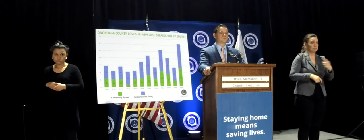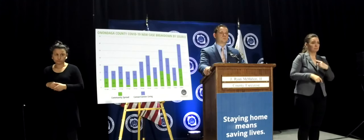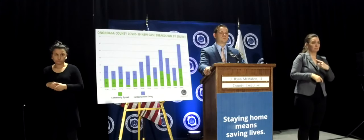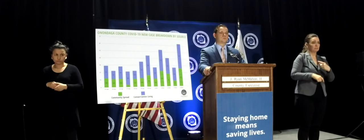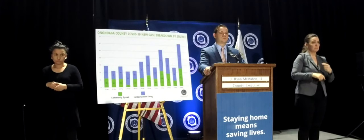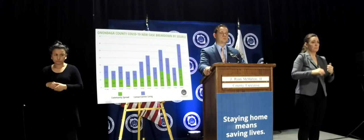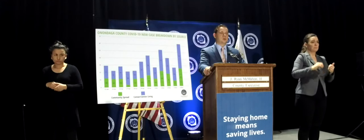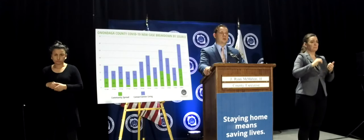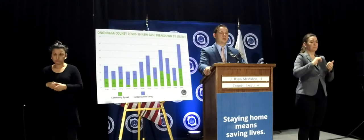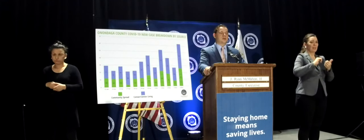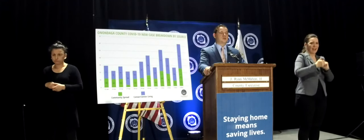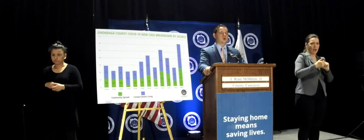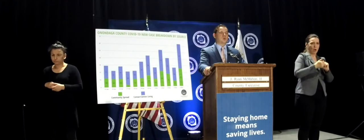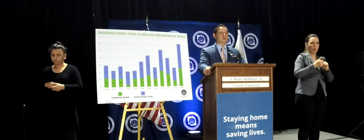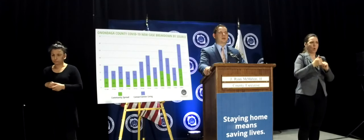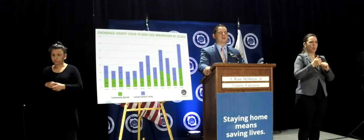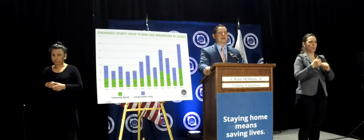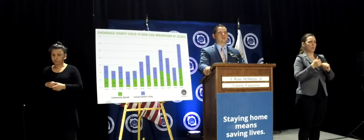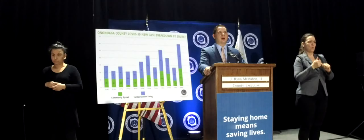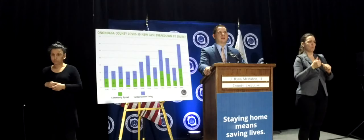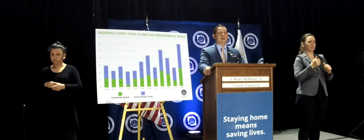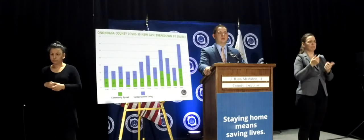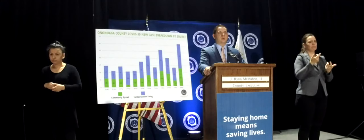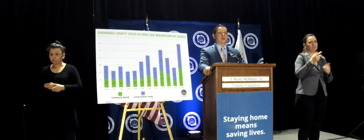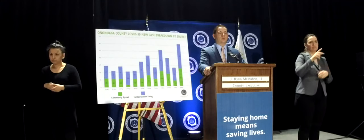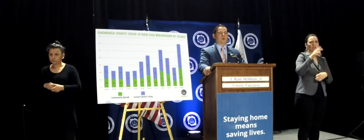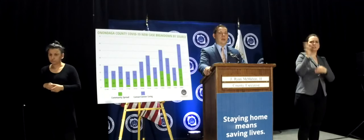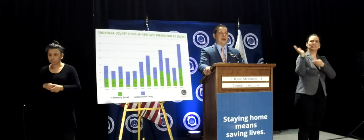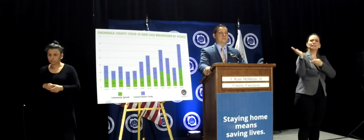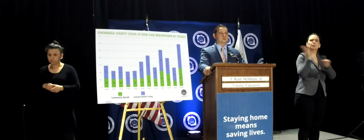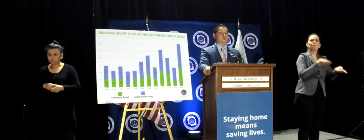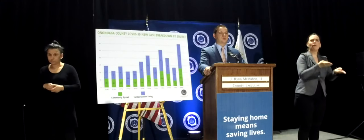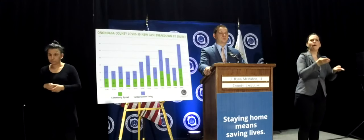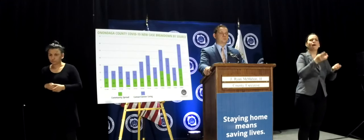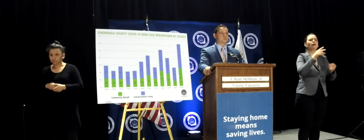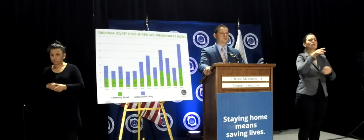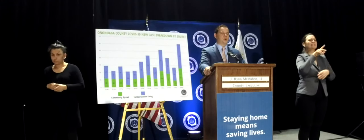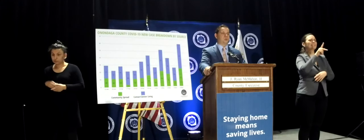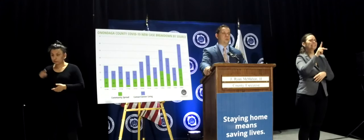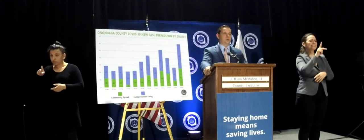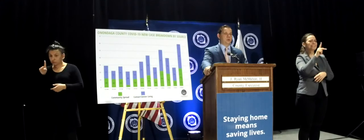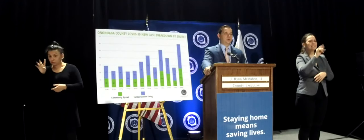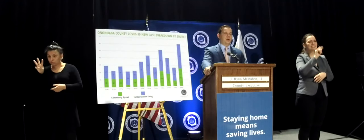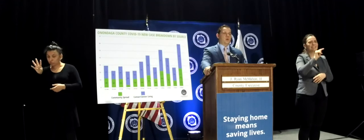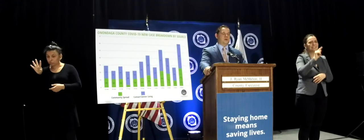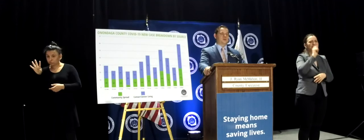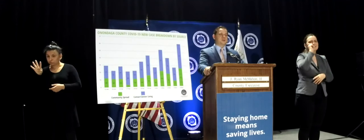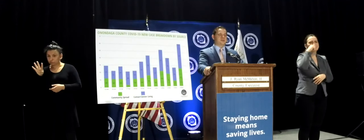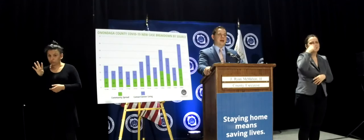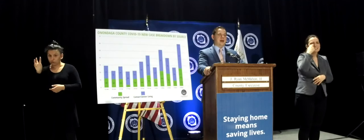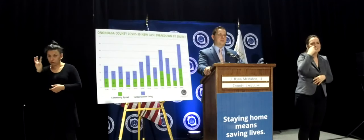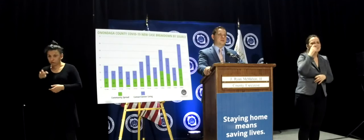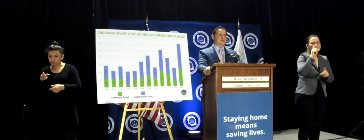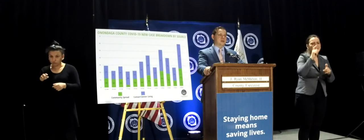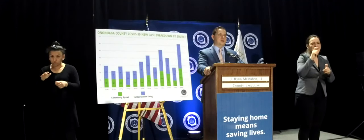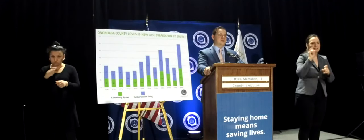test kits available? So that's why you got to bring in more labs too. So the way it works with these labs is they'll give you